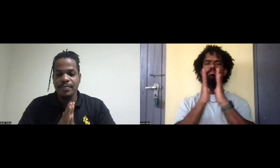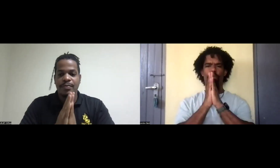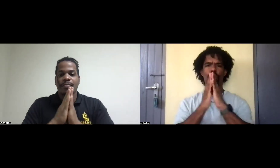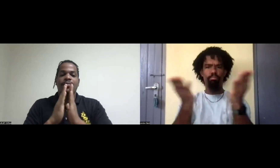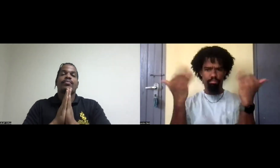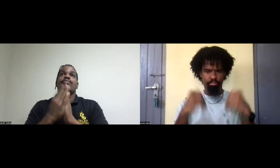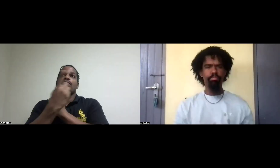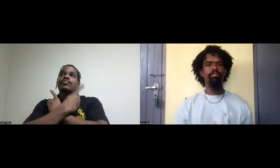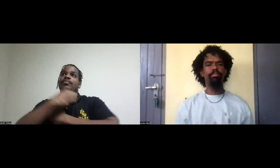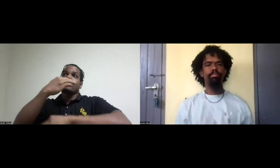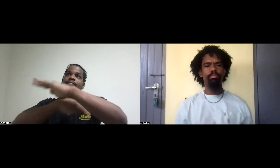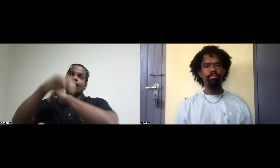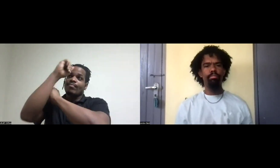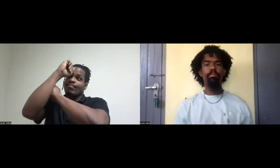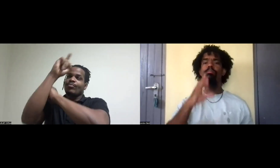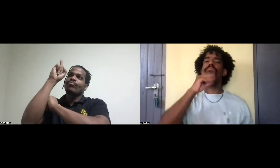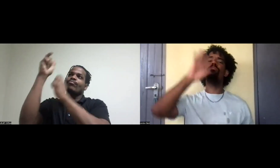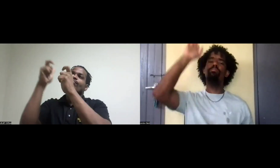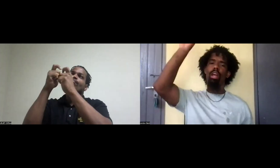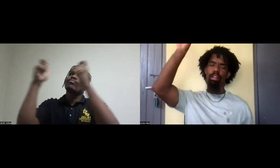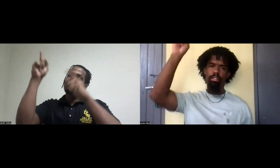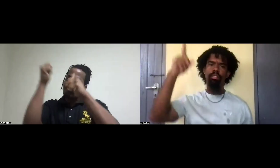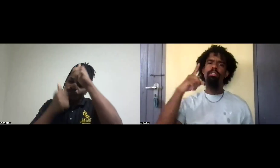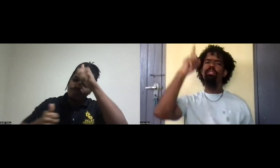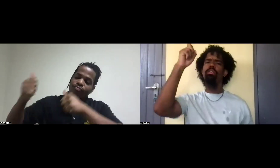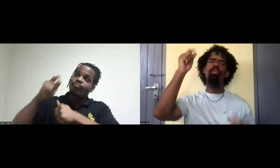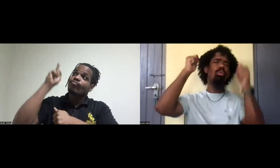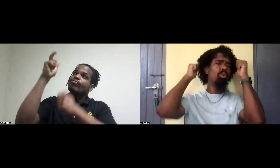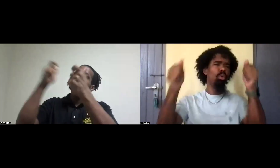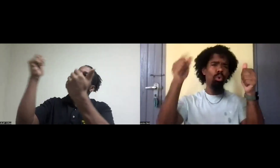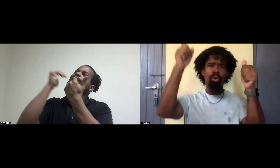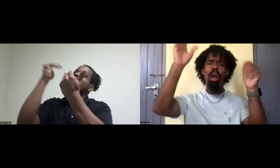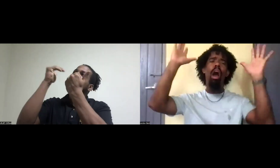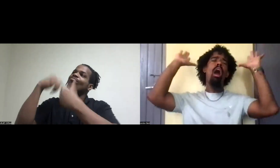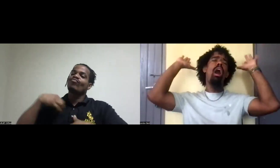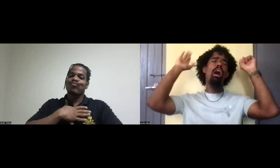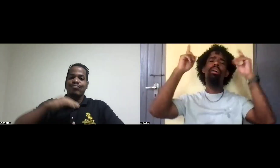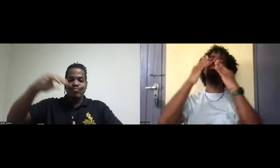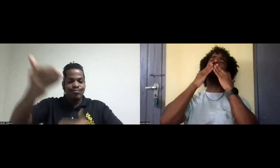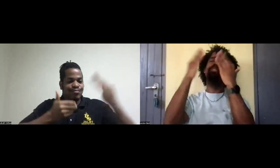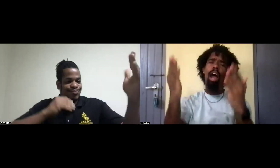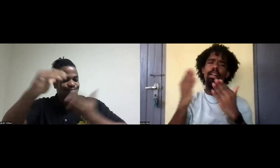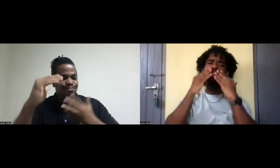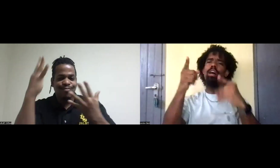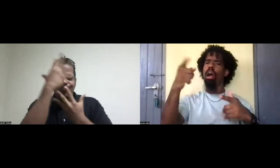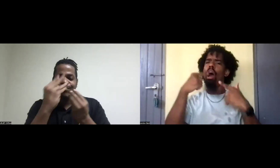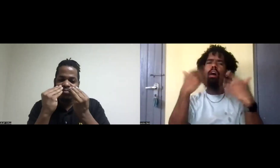start. So dear Heavenly Father, great one, we want to